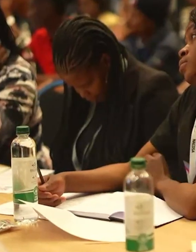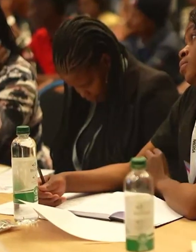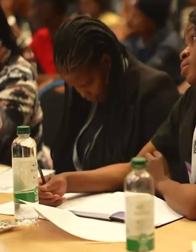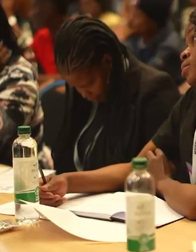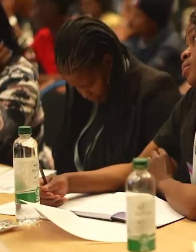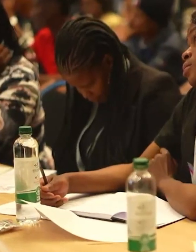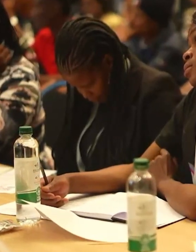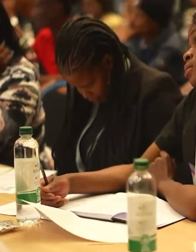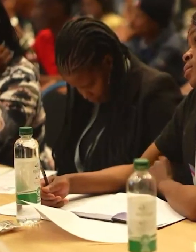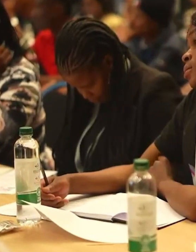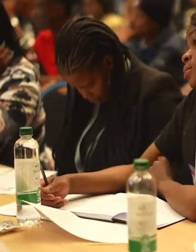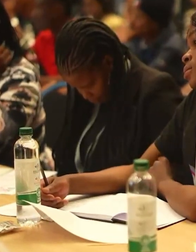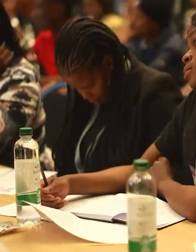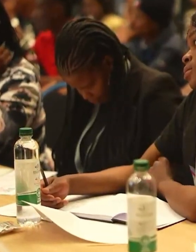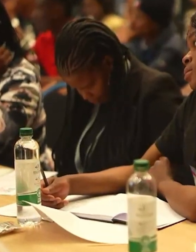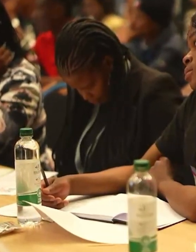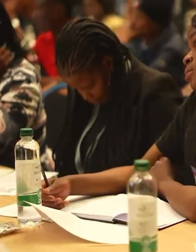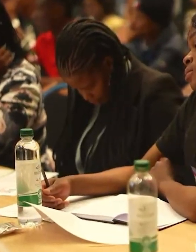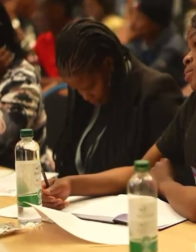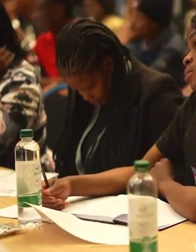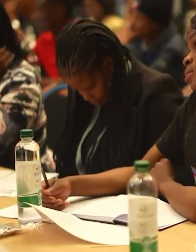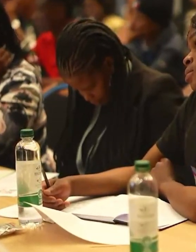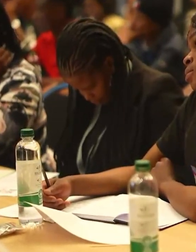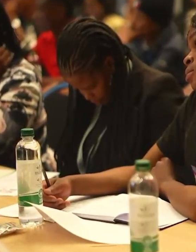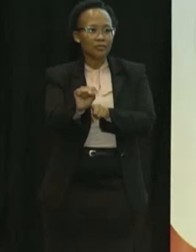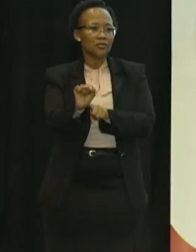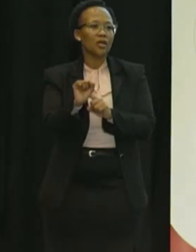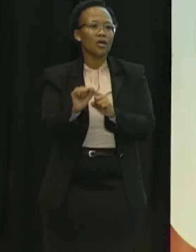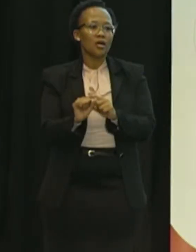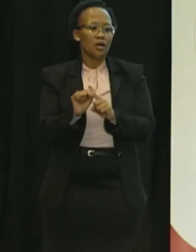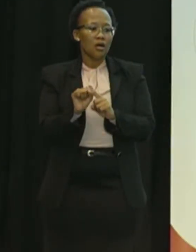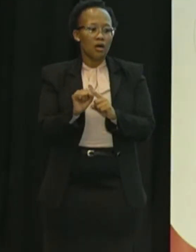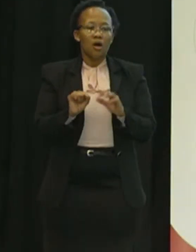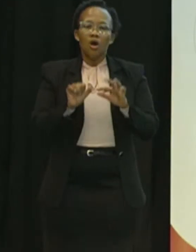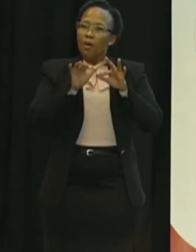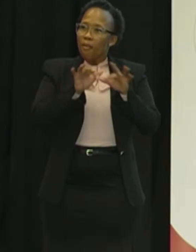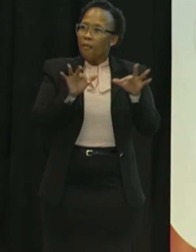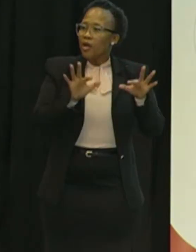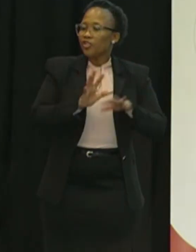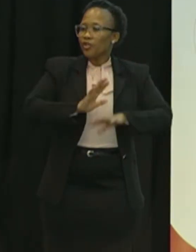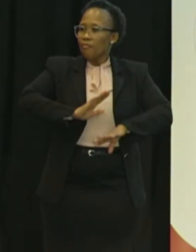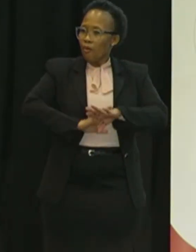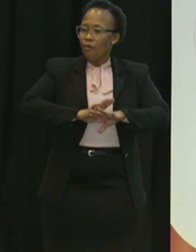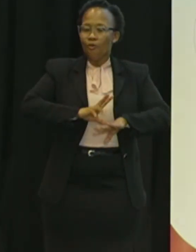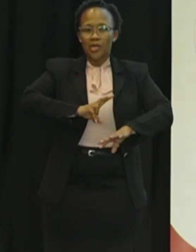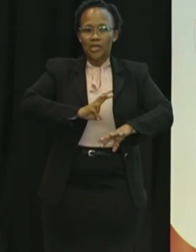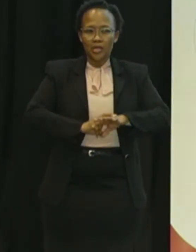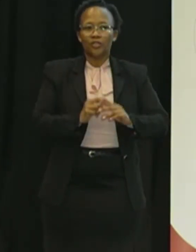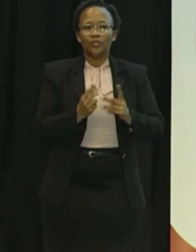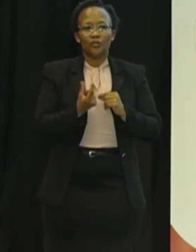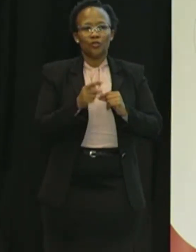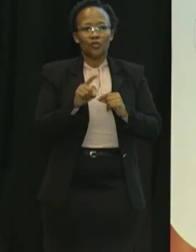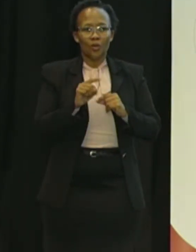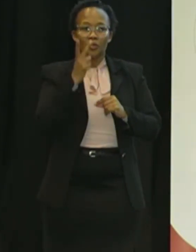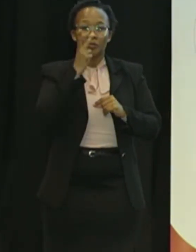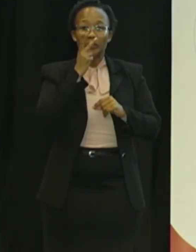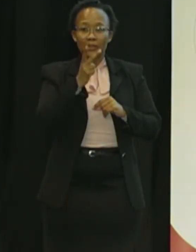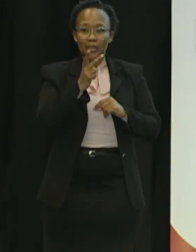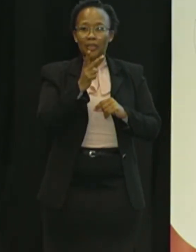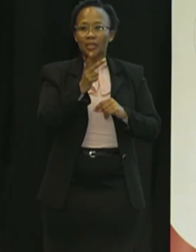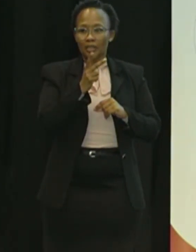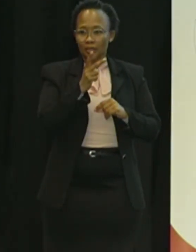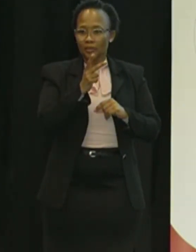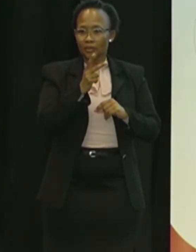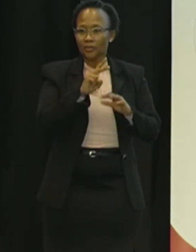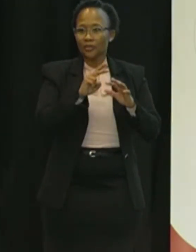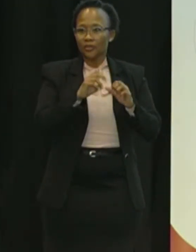the DHIS, and the fact that key populations still need to be seen as part of the national strategy.